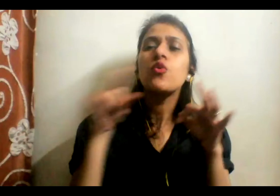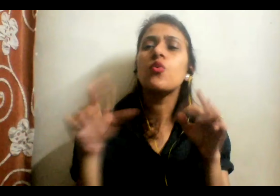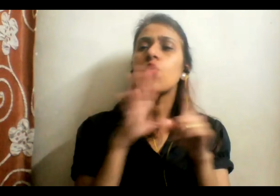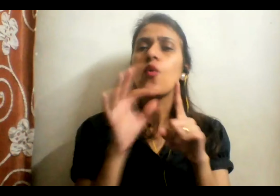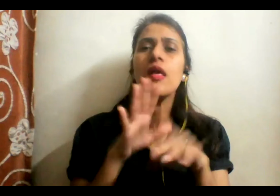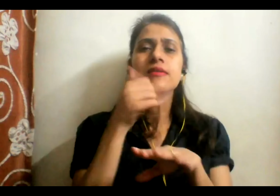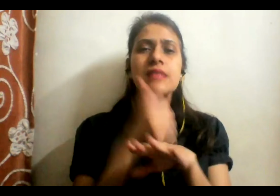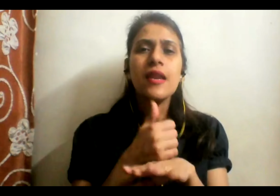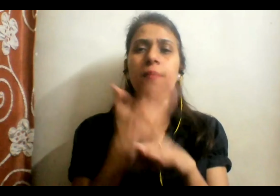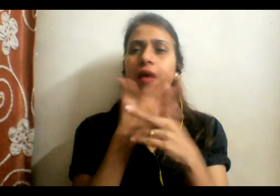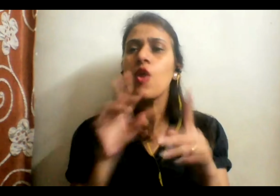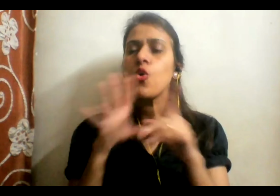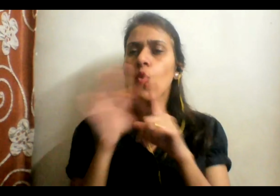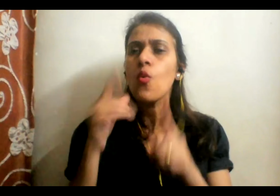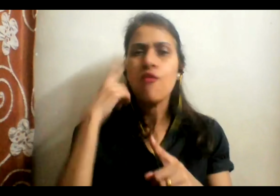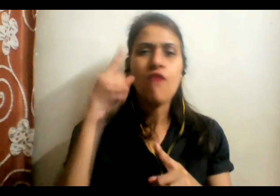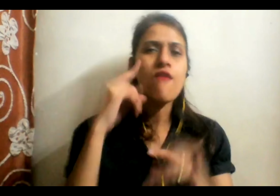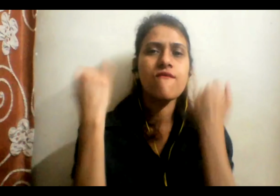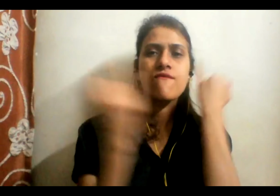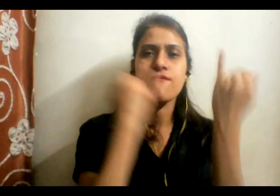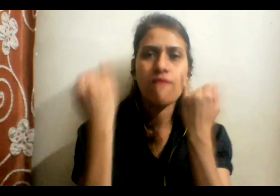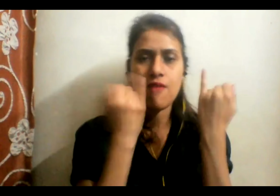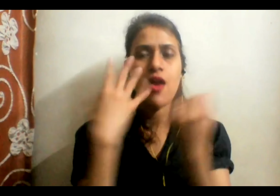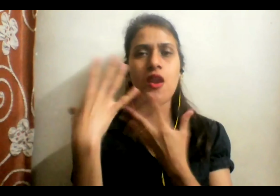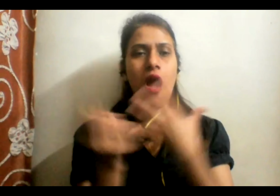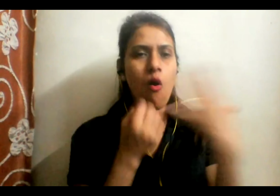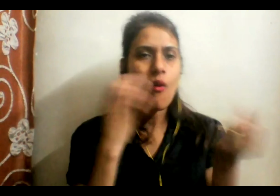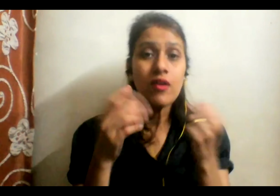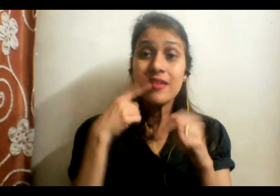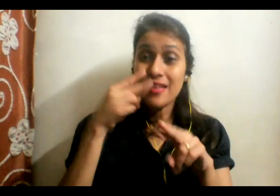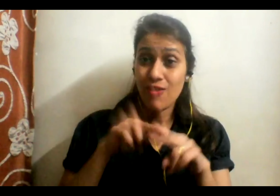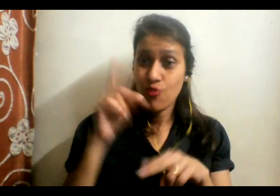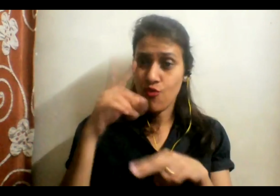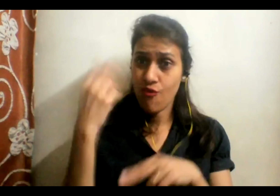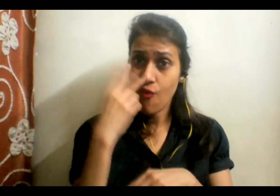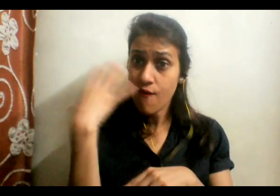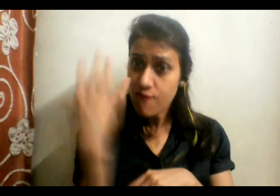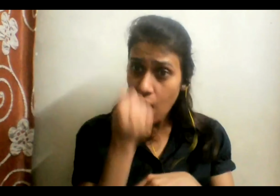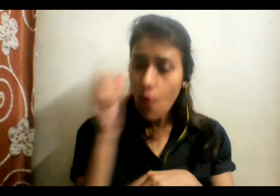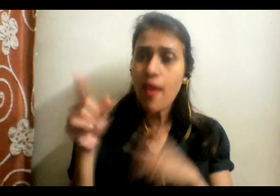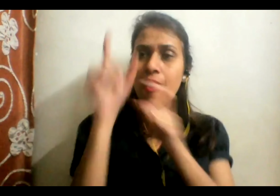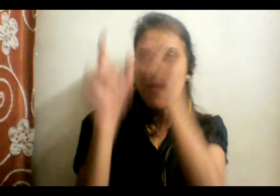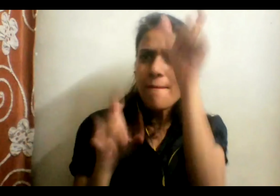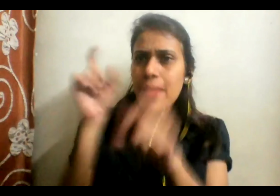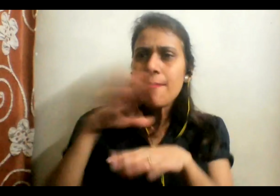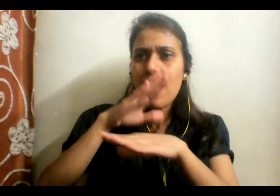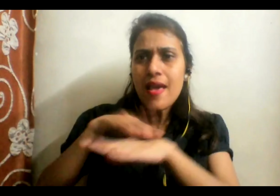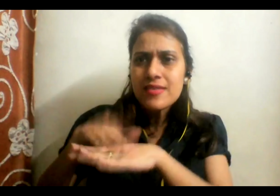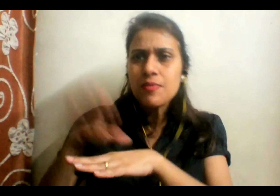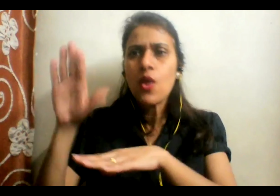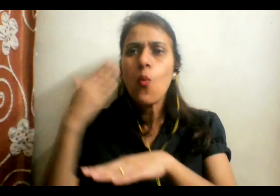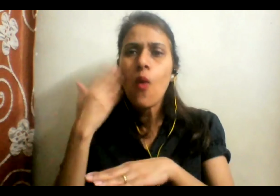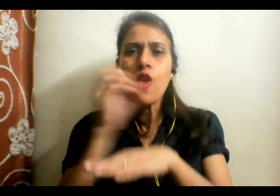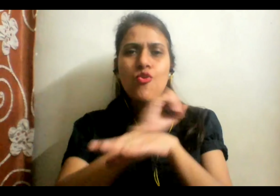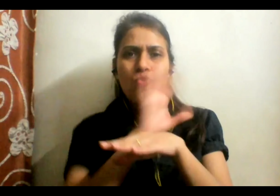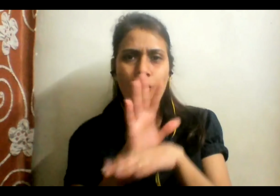out to find out. Okay, if you want to find out what people have experienced during the